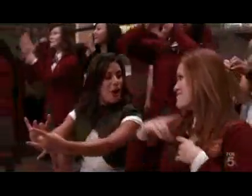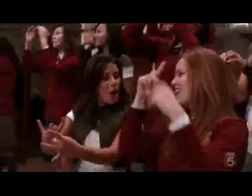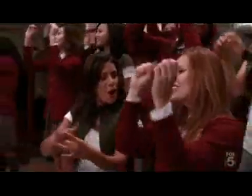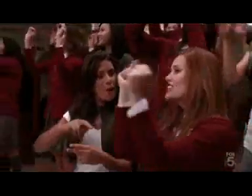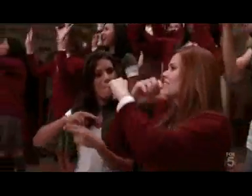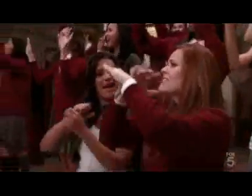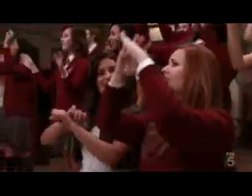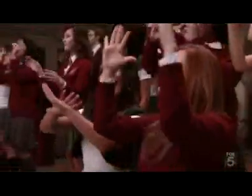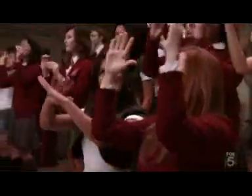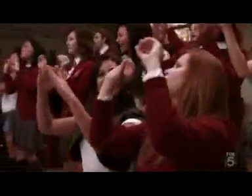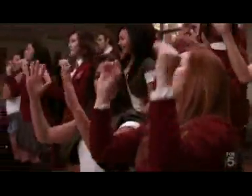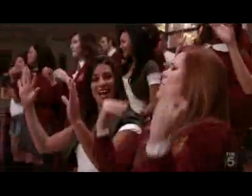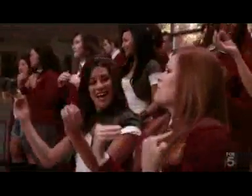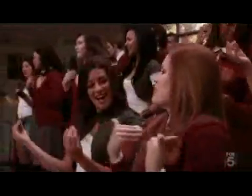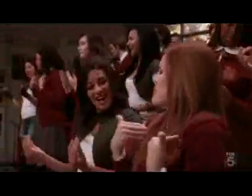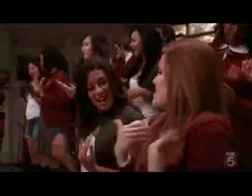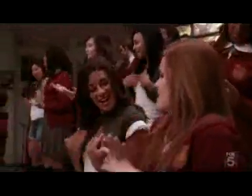Imagine no possessions